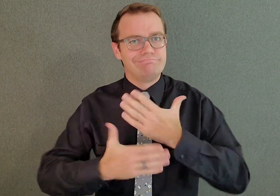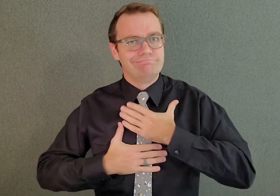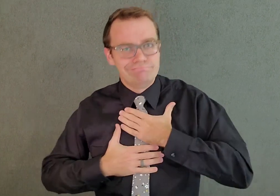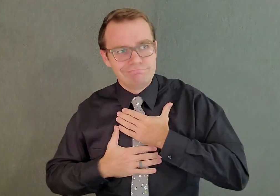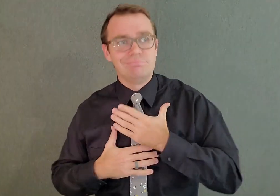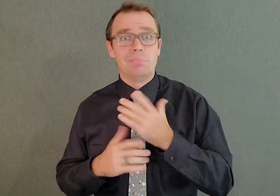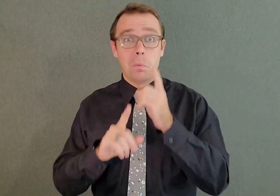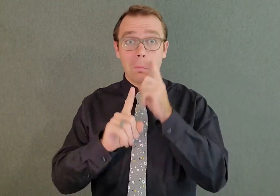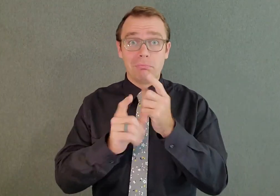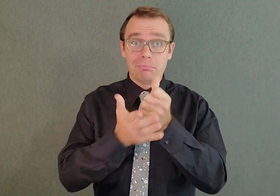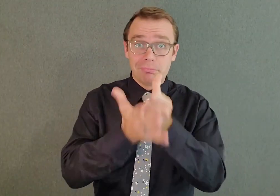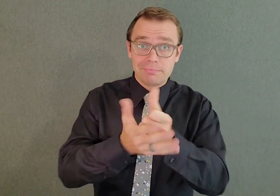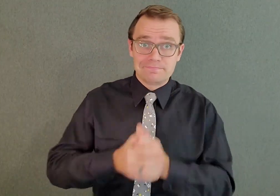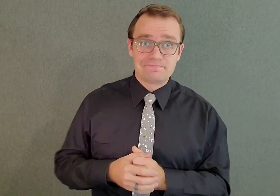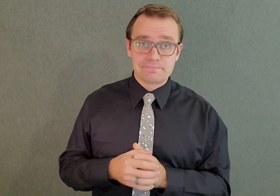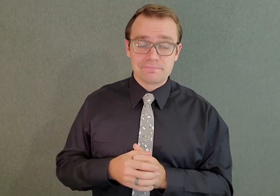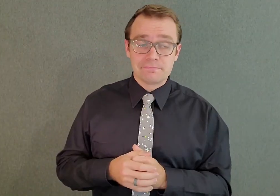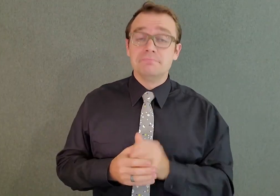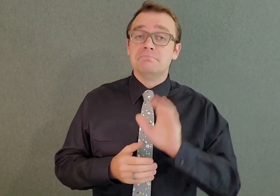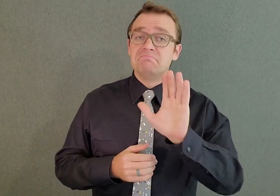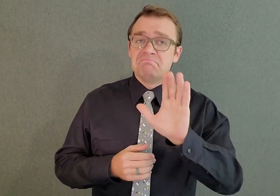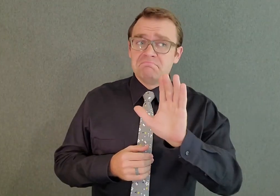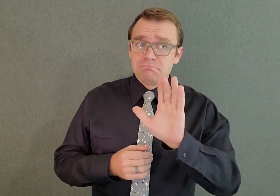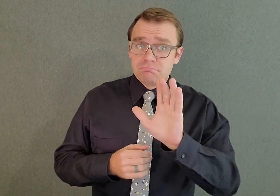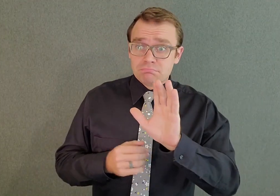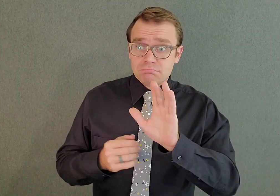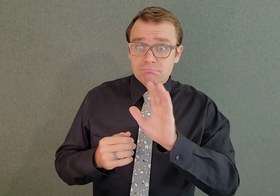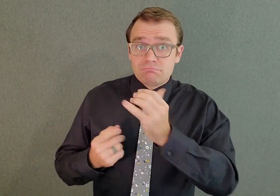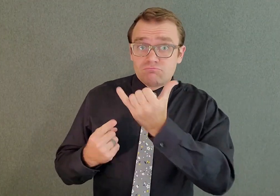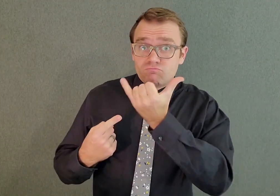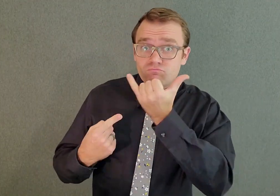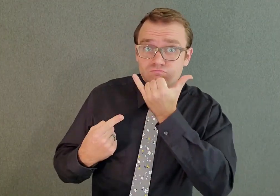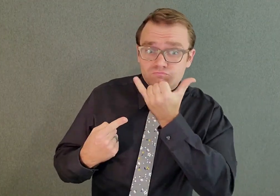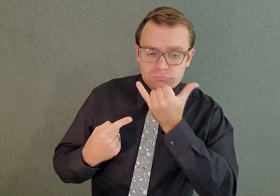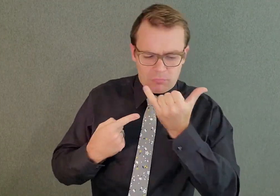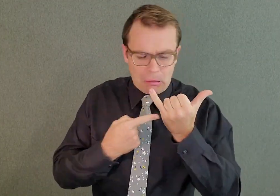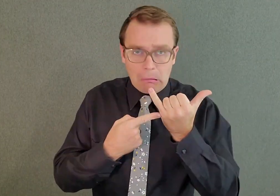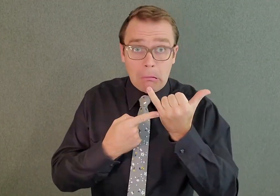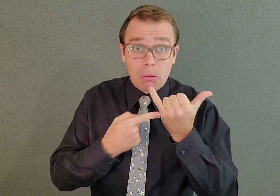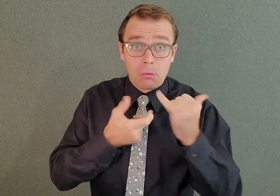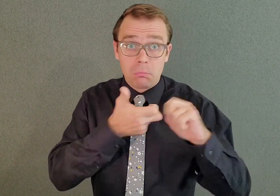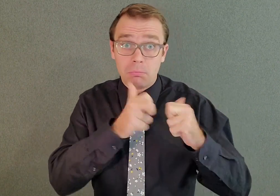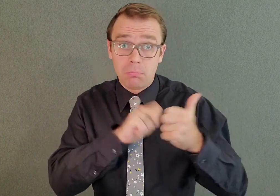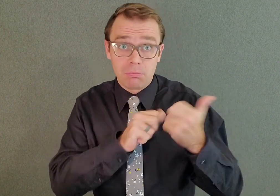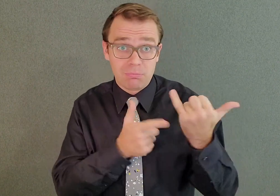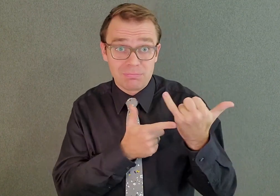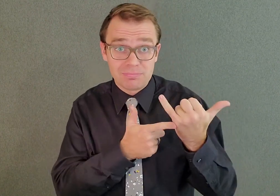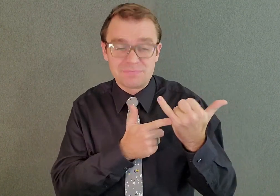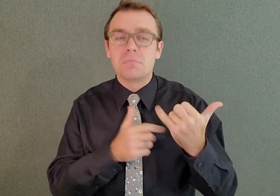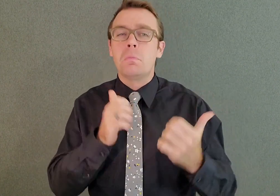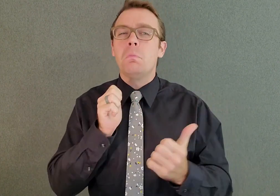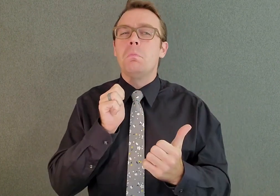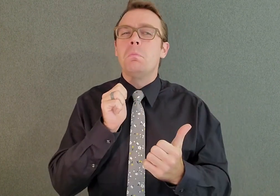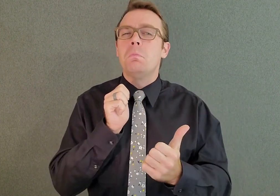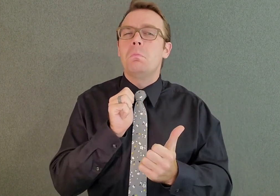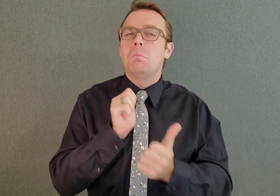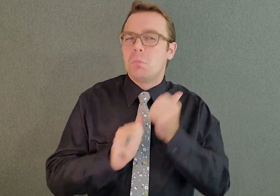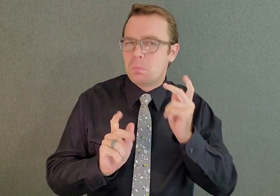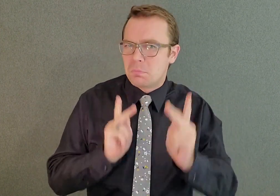you find a resolution to your health problem. However, is it the symptom that is the problem? Most people with low back pain,